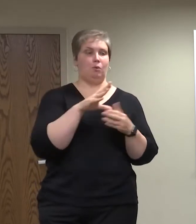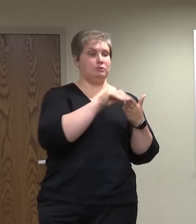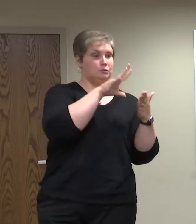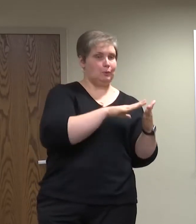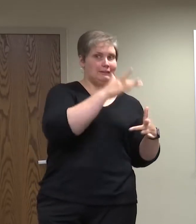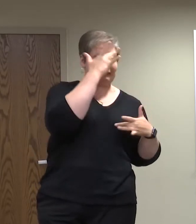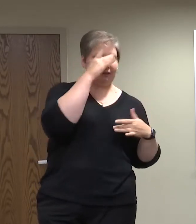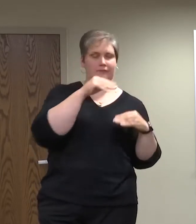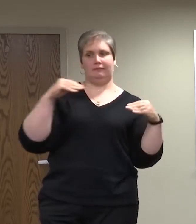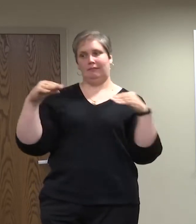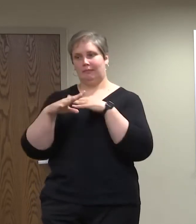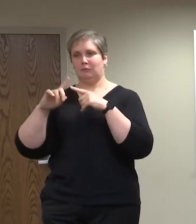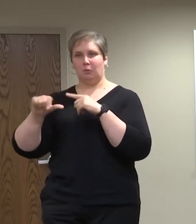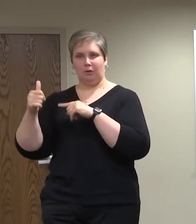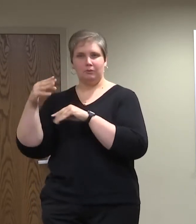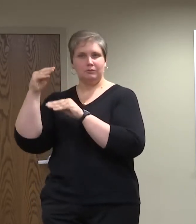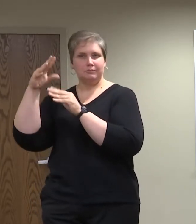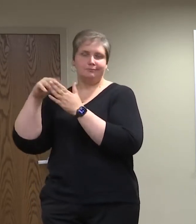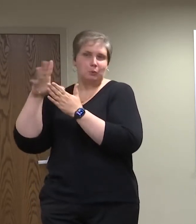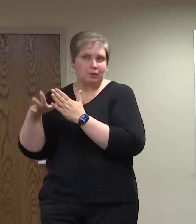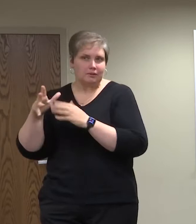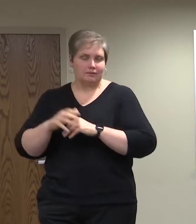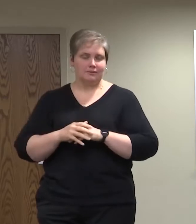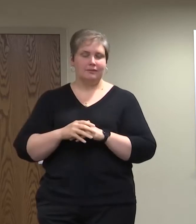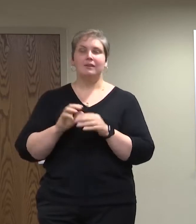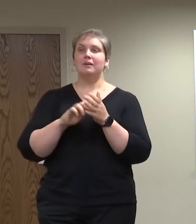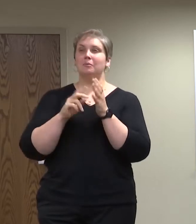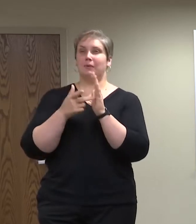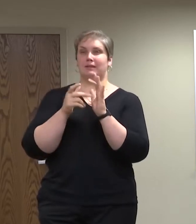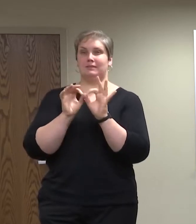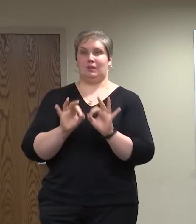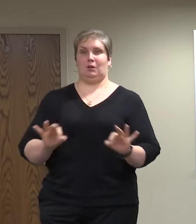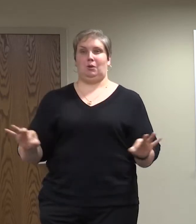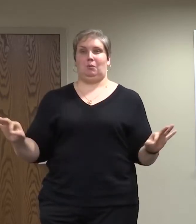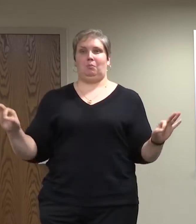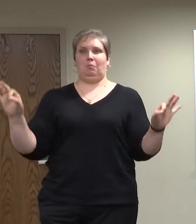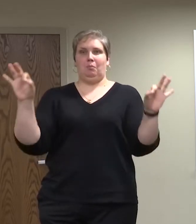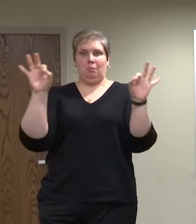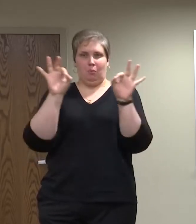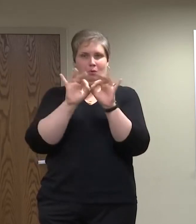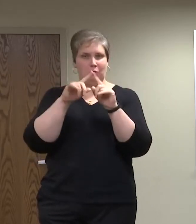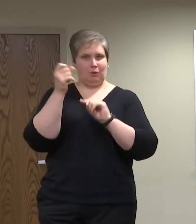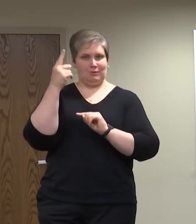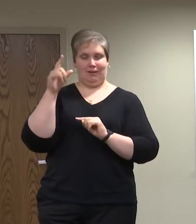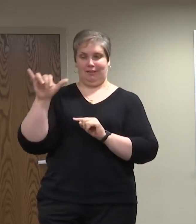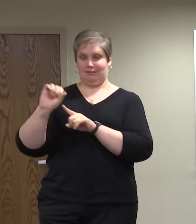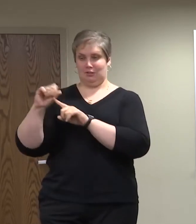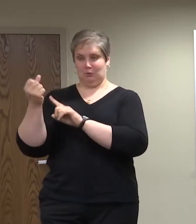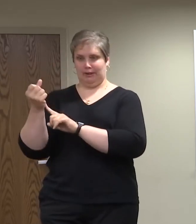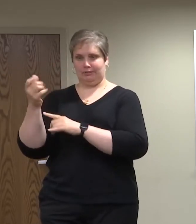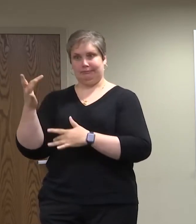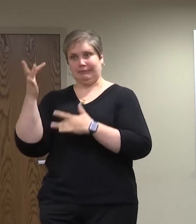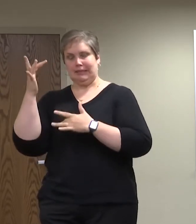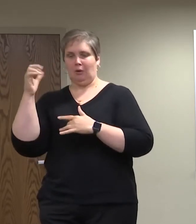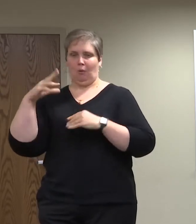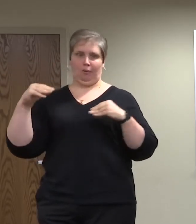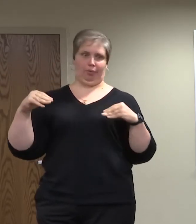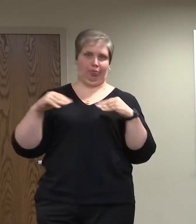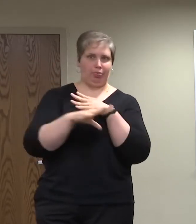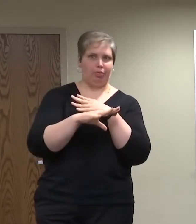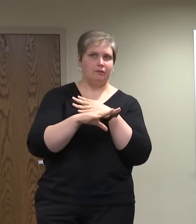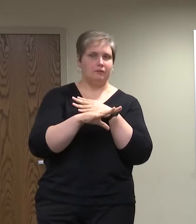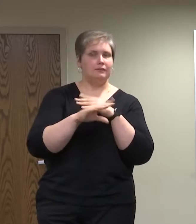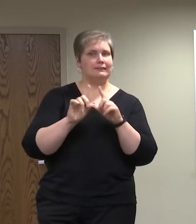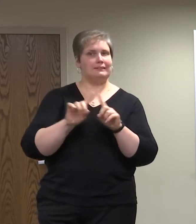schools. So it becomes important to understand the difference when I hear and get questions every day about what's going on in the school. We hear